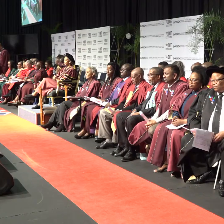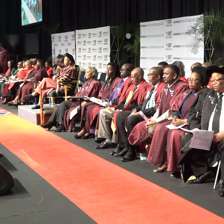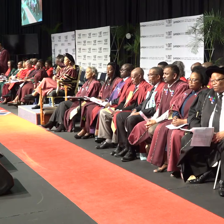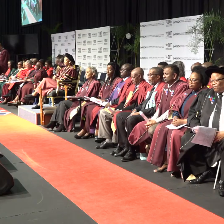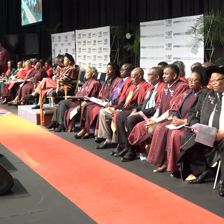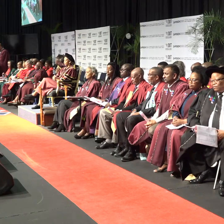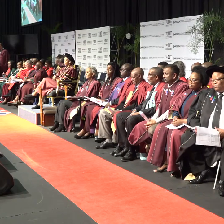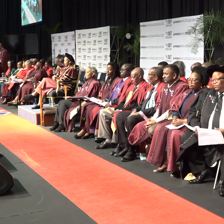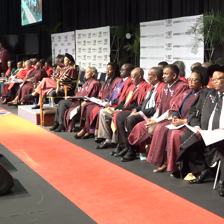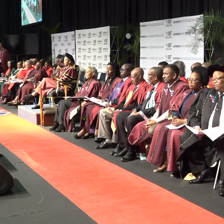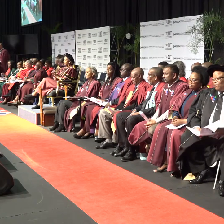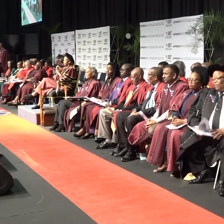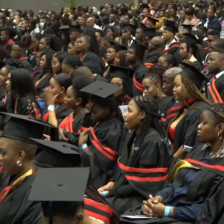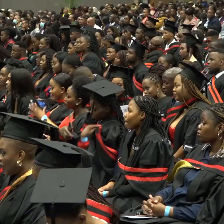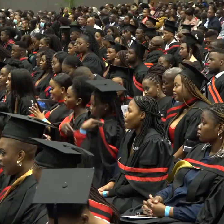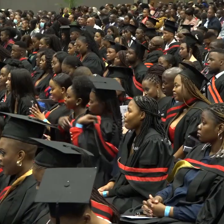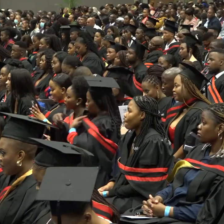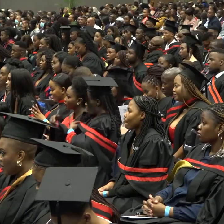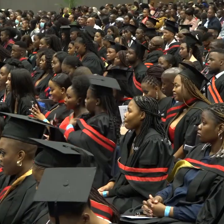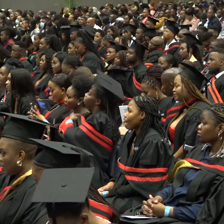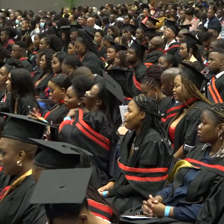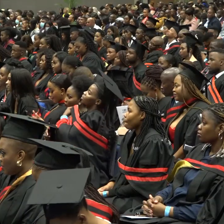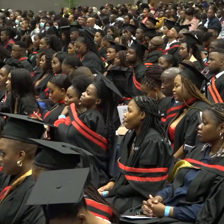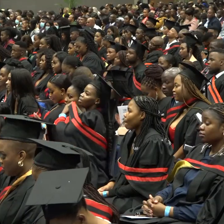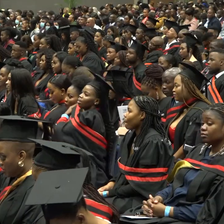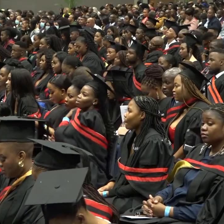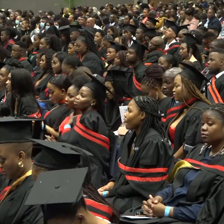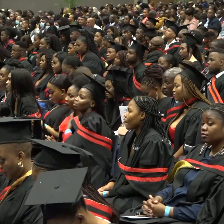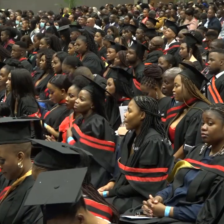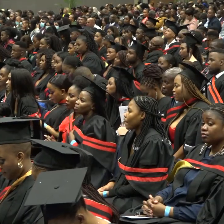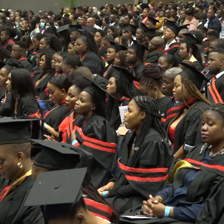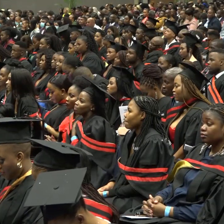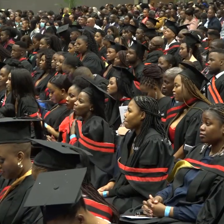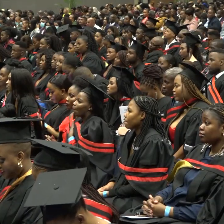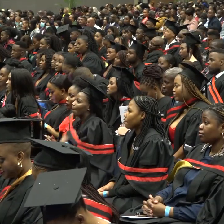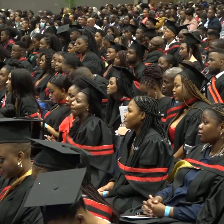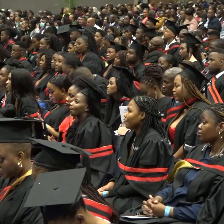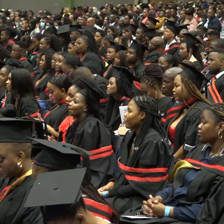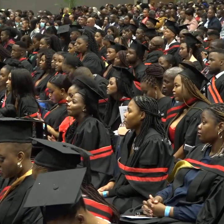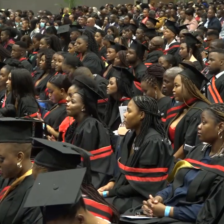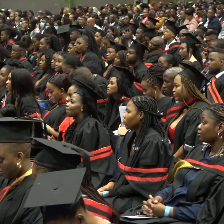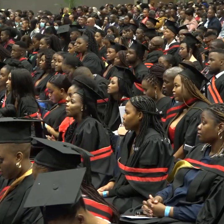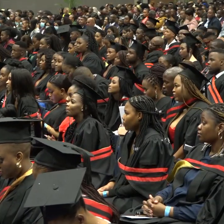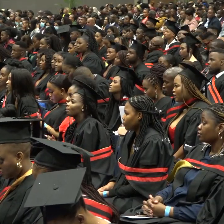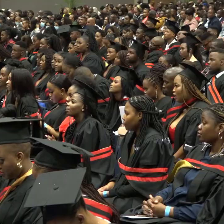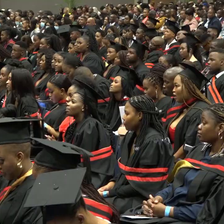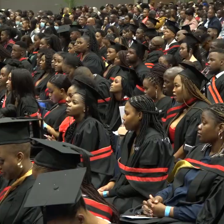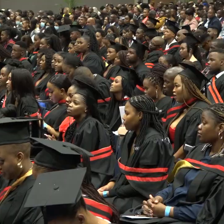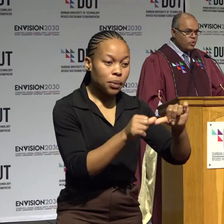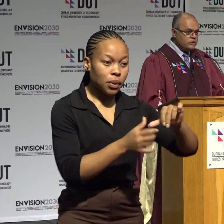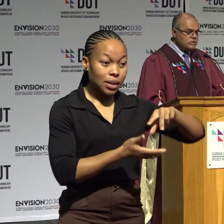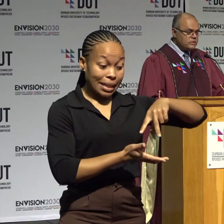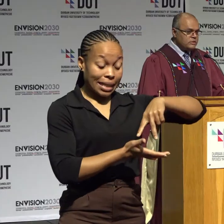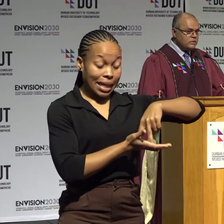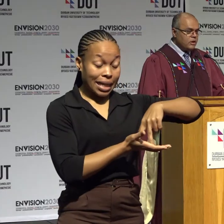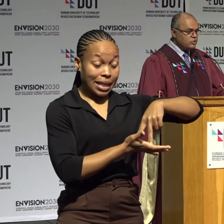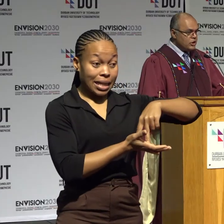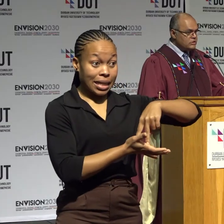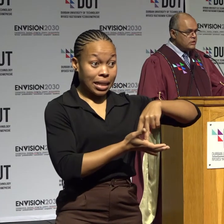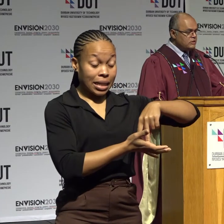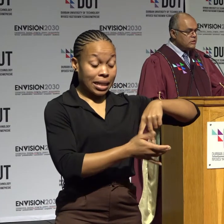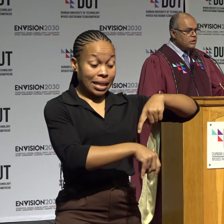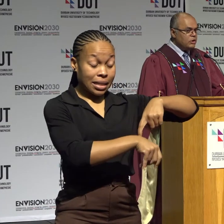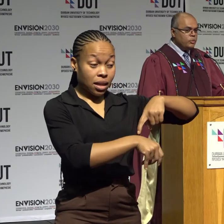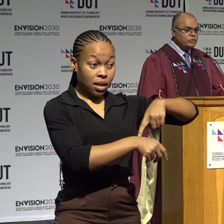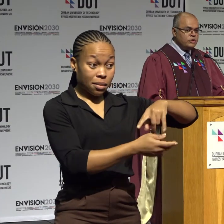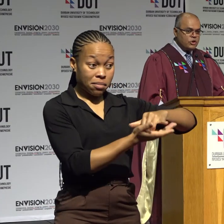anthem. At the end of the national anthem, please remain standing. At that point, our